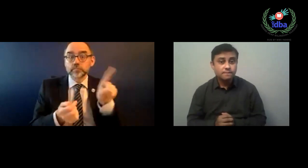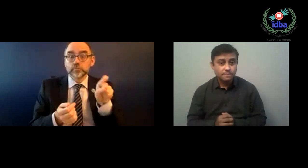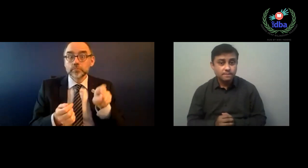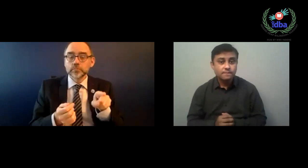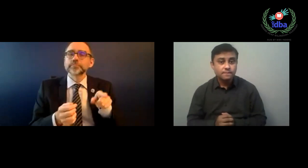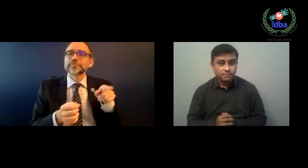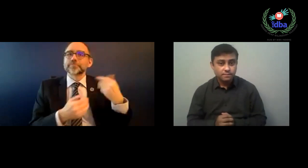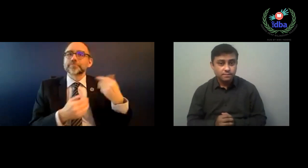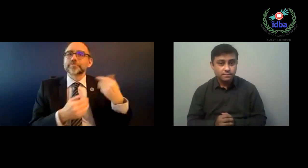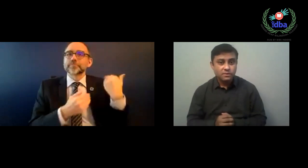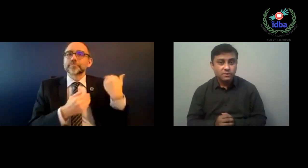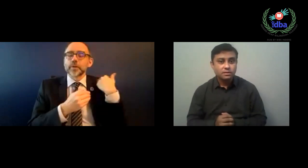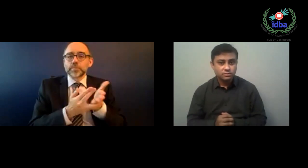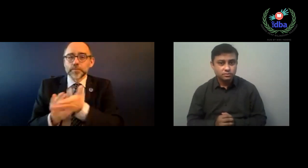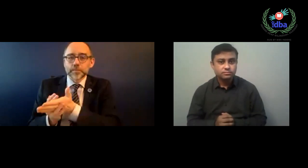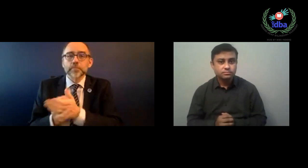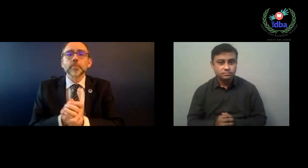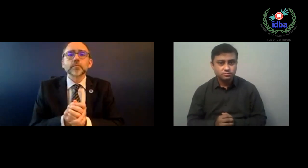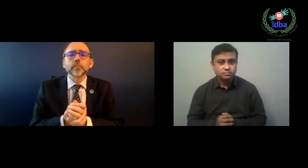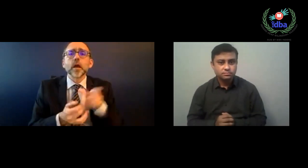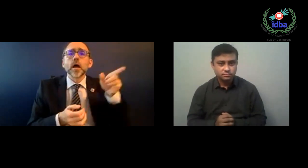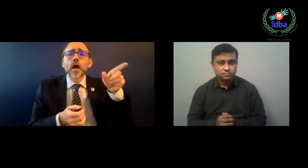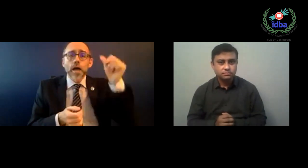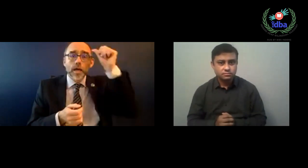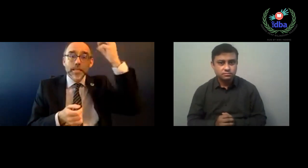do the deaf people have access to the services given by the government?